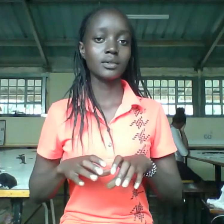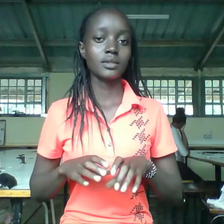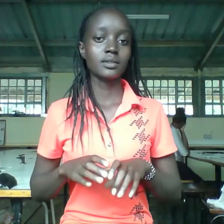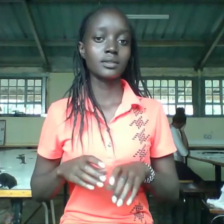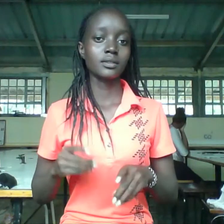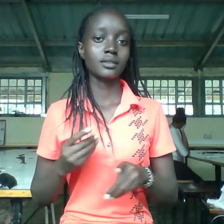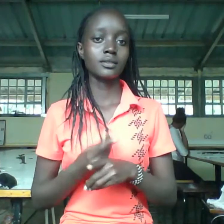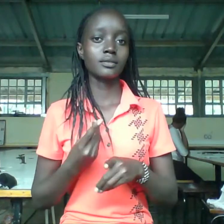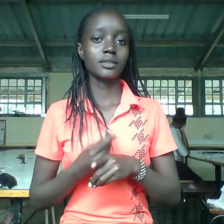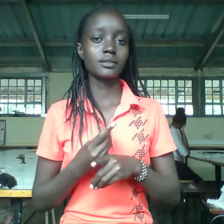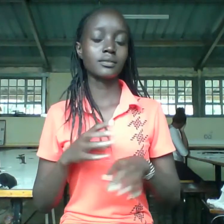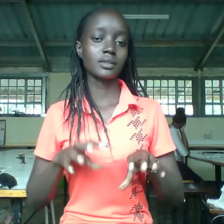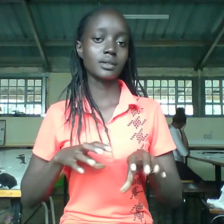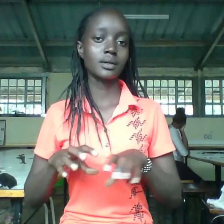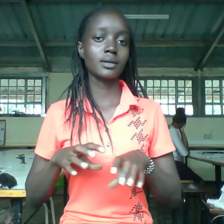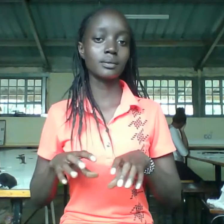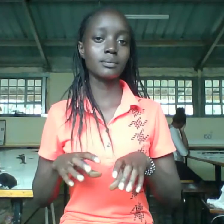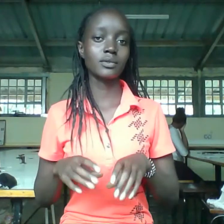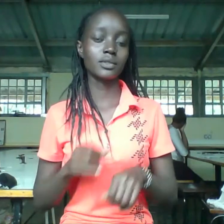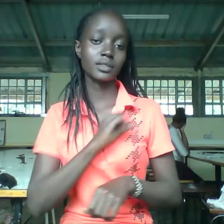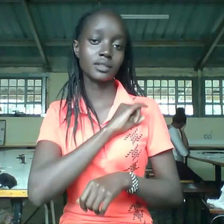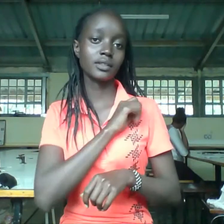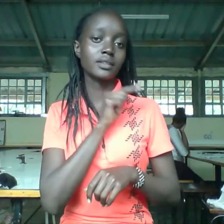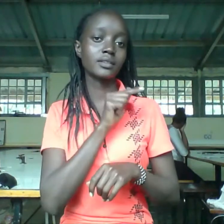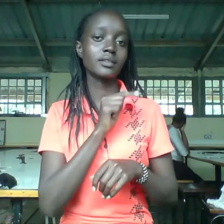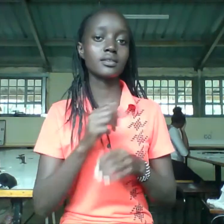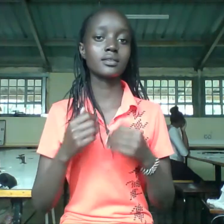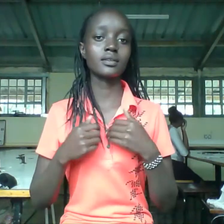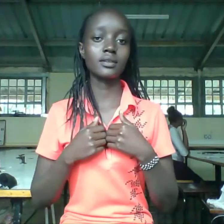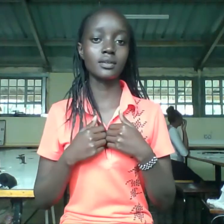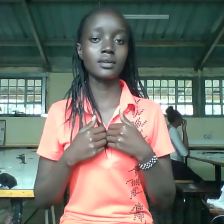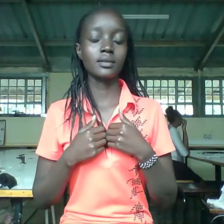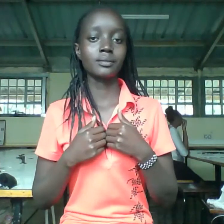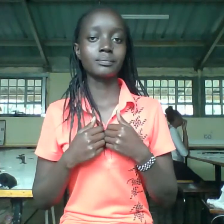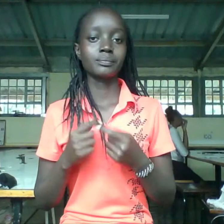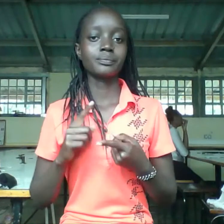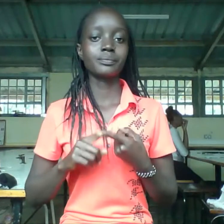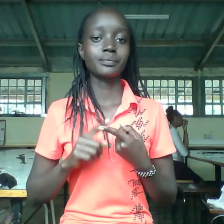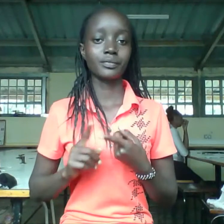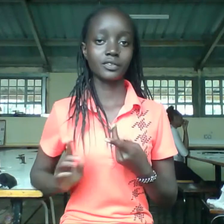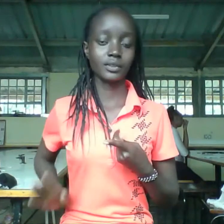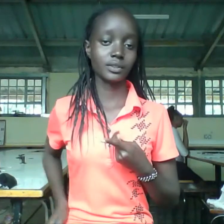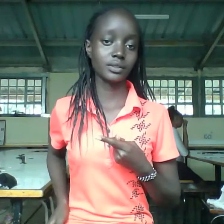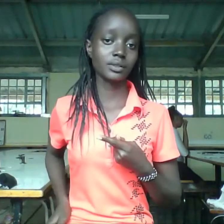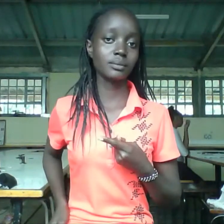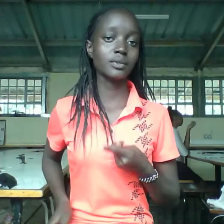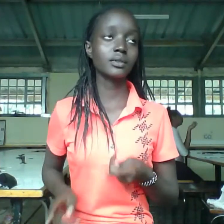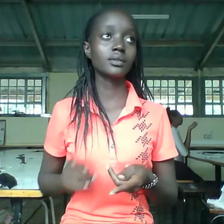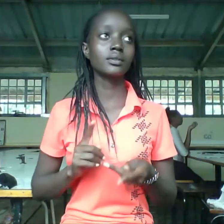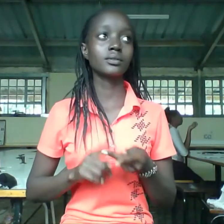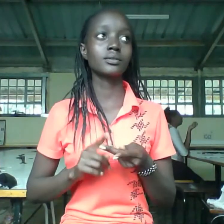of animals on his farm, which ranged from sheep to pigs, chicken to